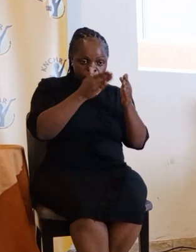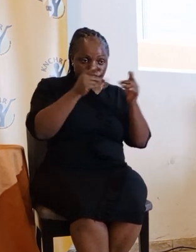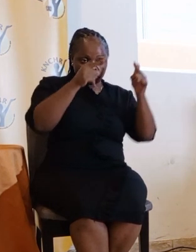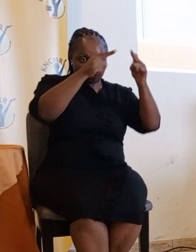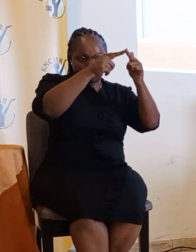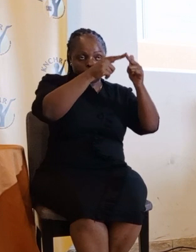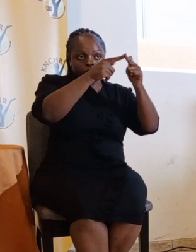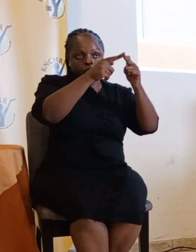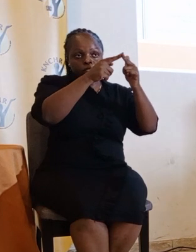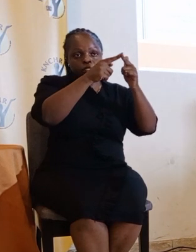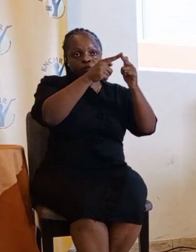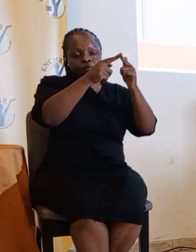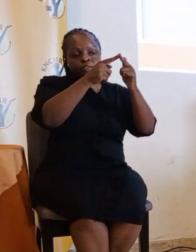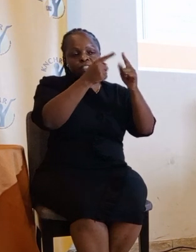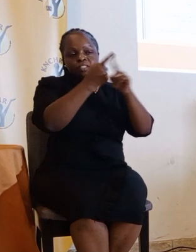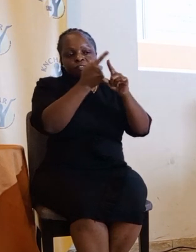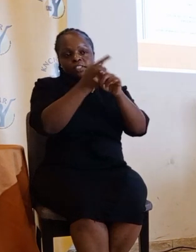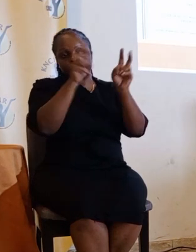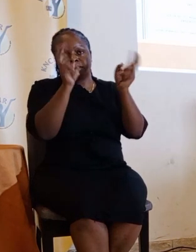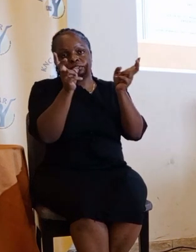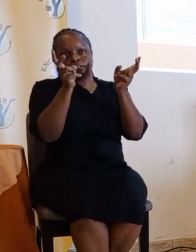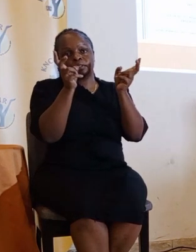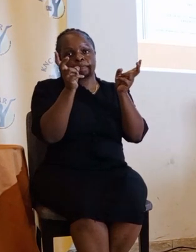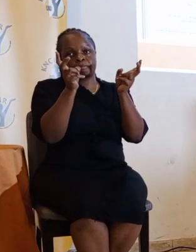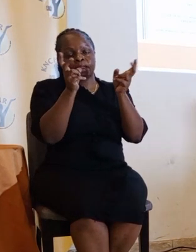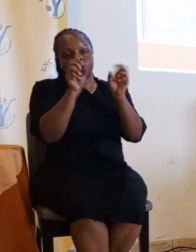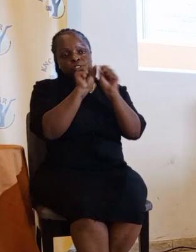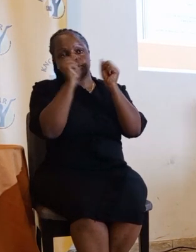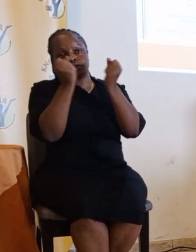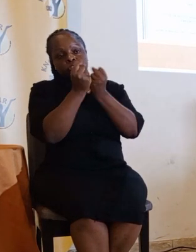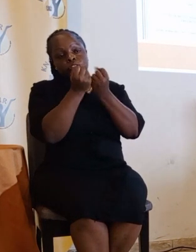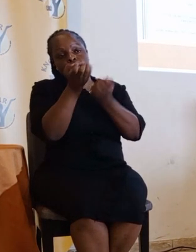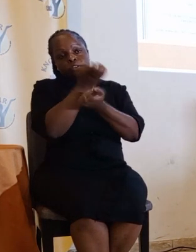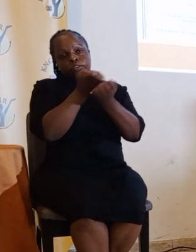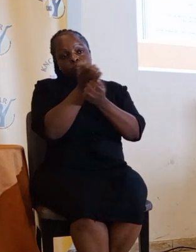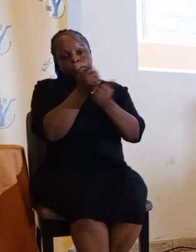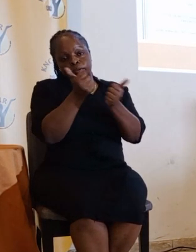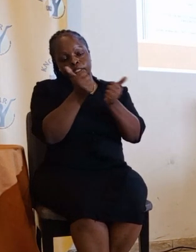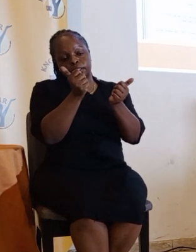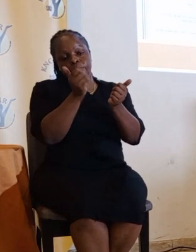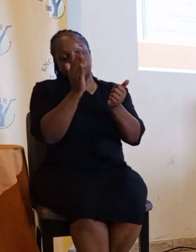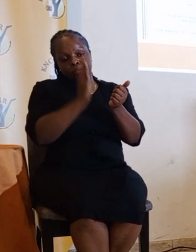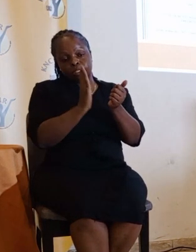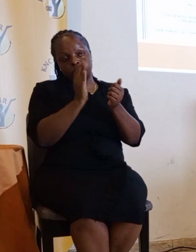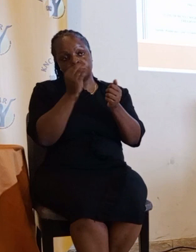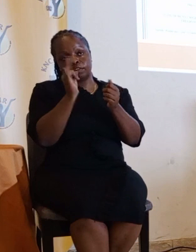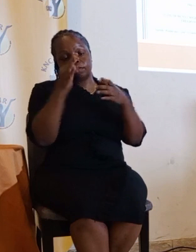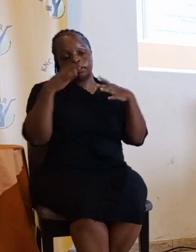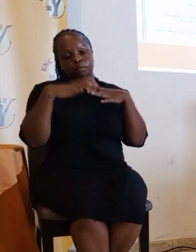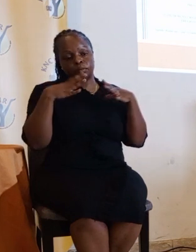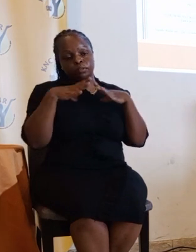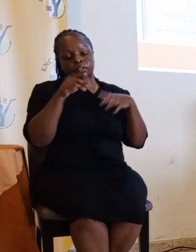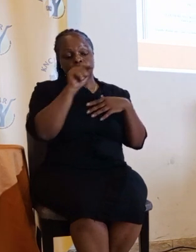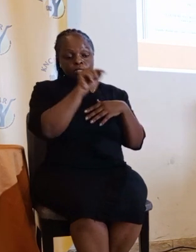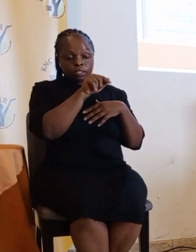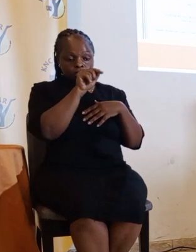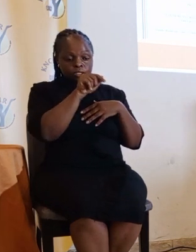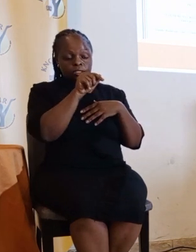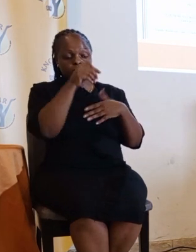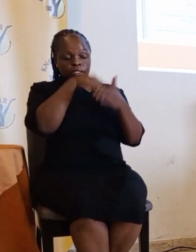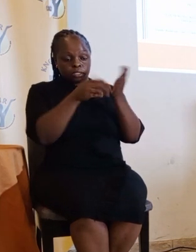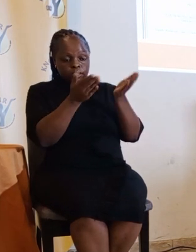the bread and butter issues, the socio-economic well-being of the citizens. This, in our